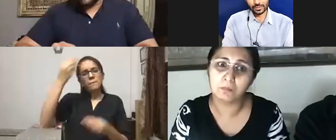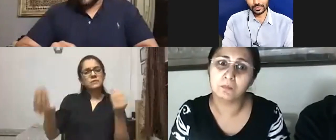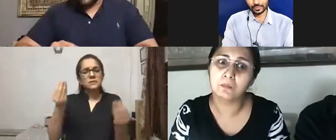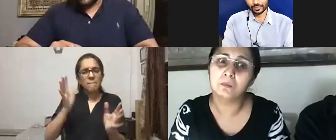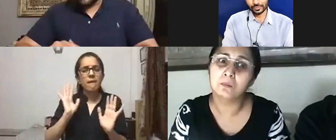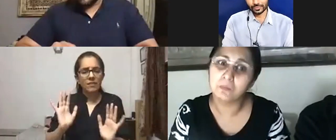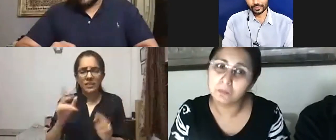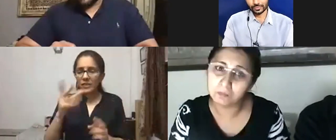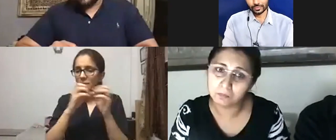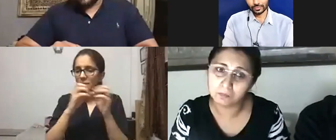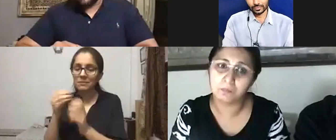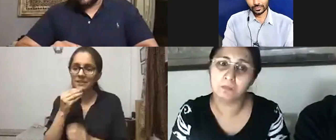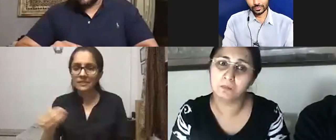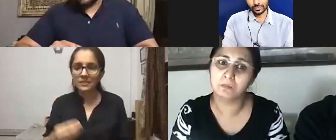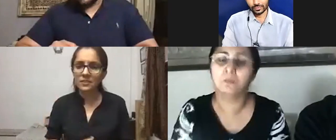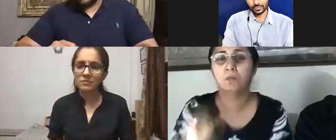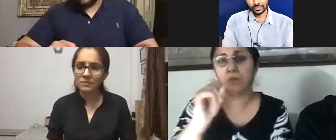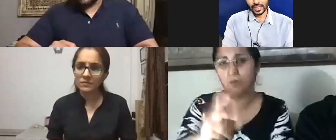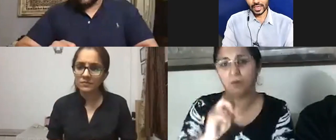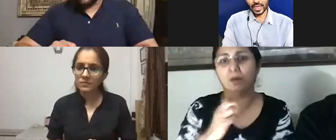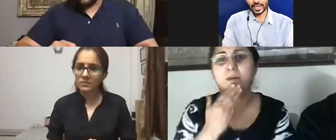endometriosis. Can you spell that, please?